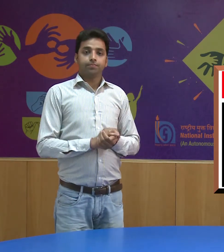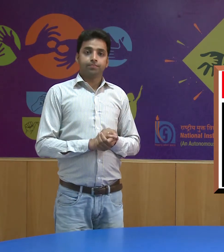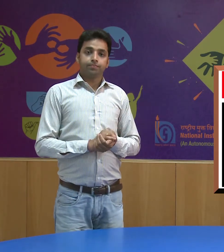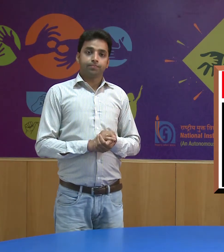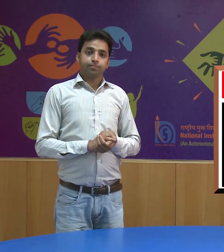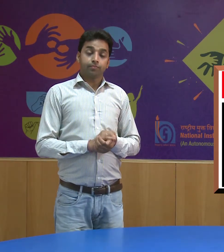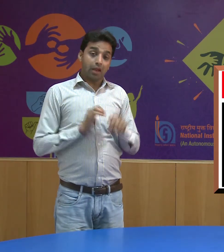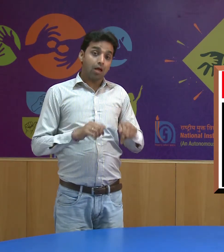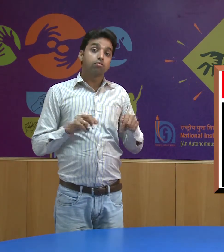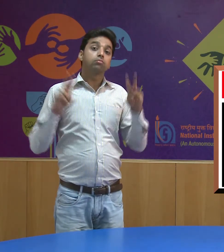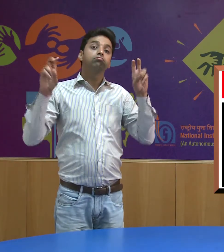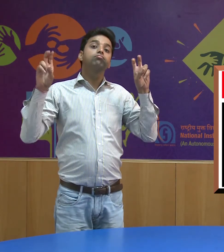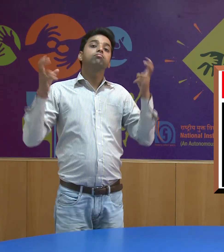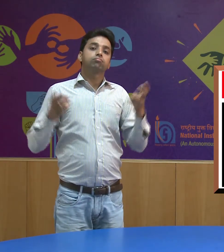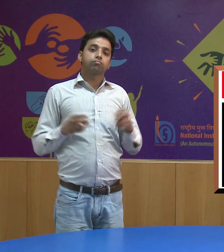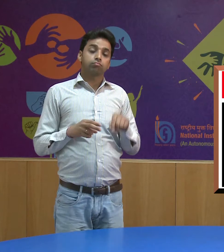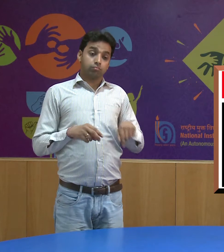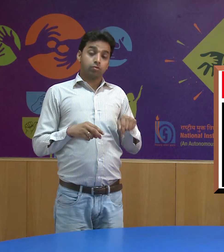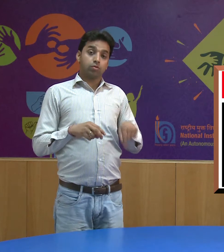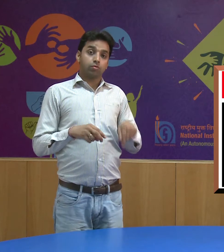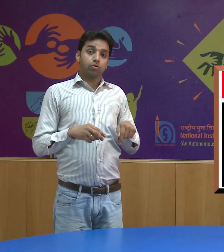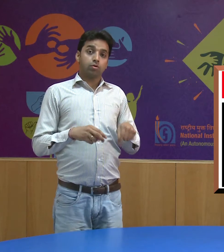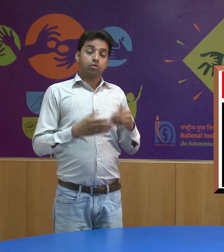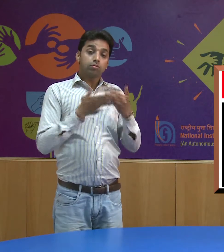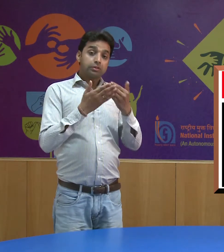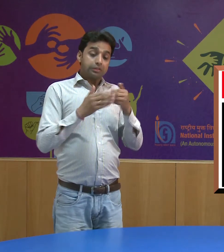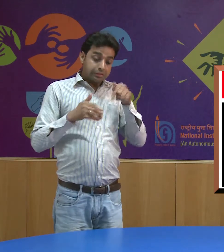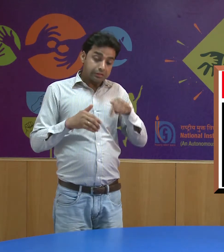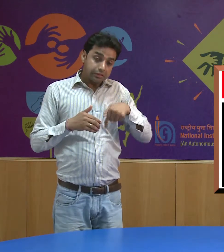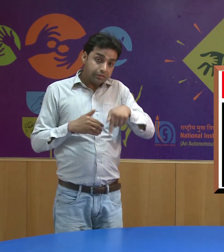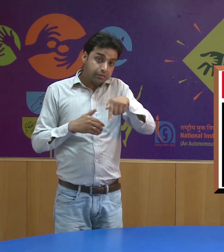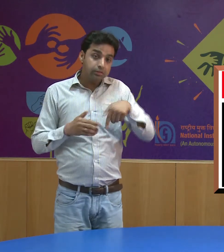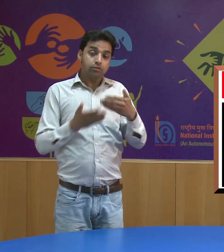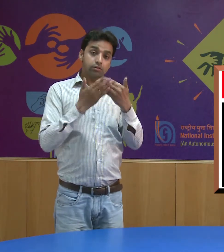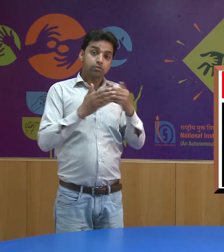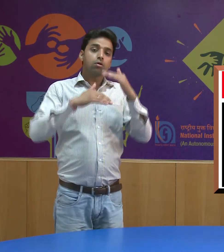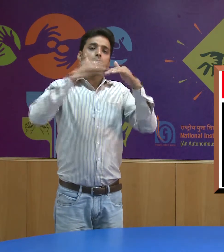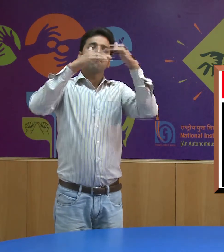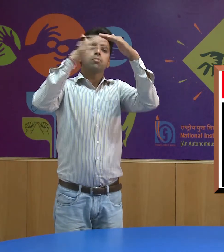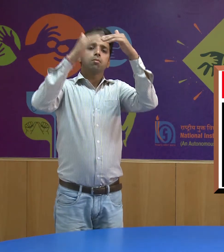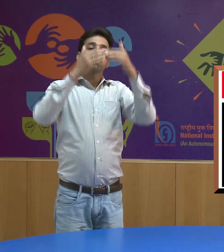Our topic for today is the recent developments in education.